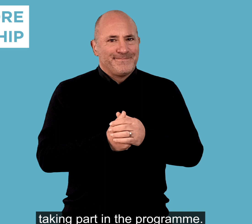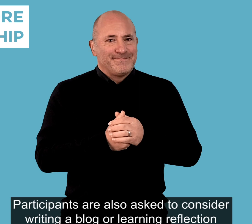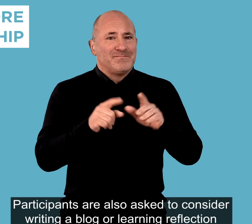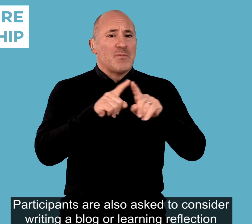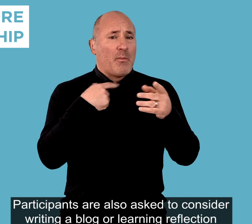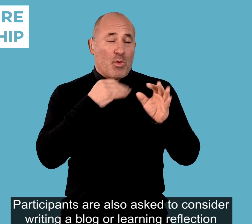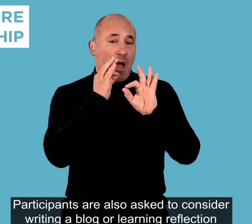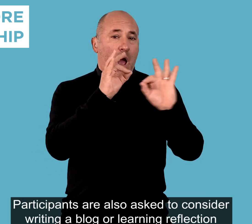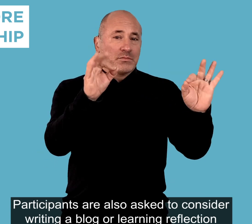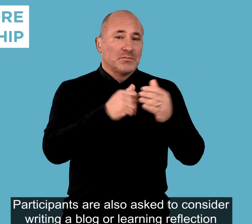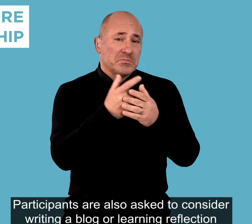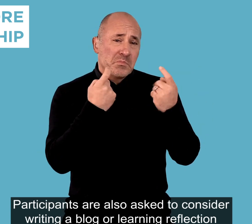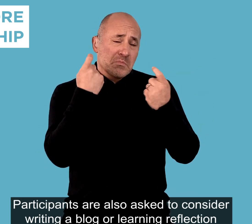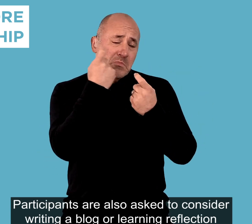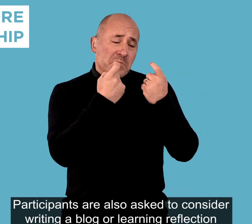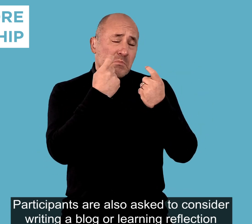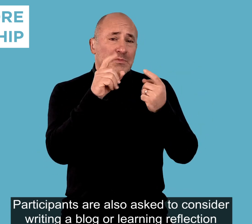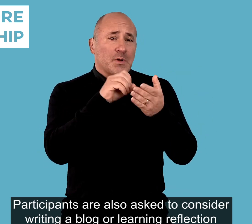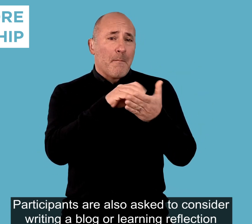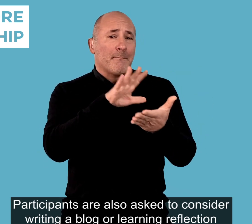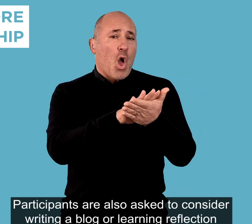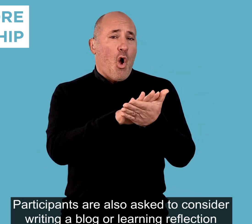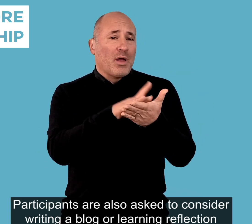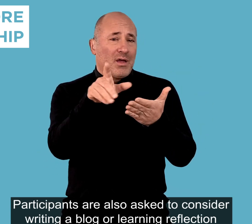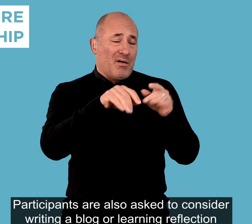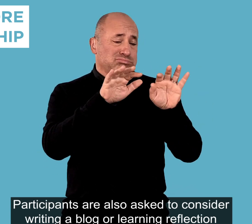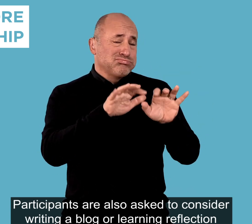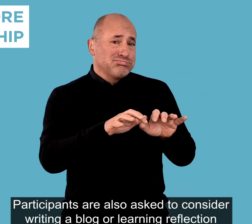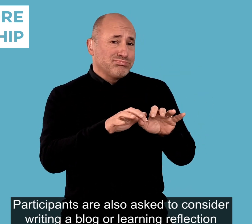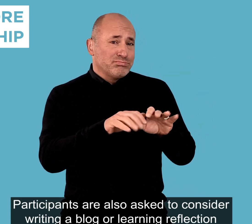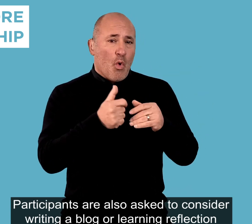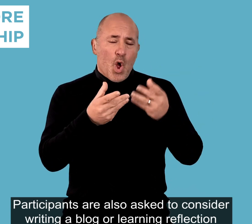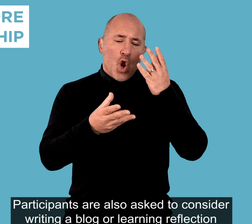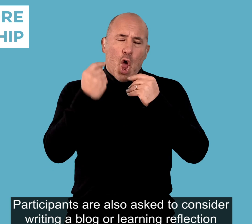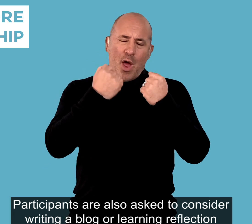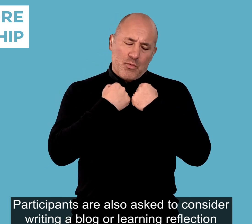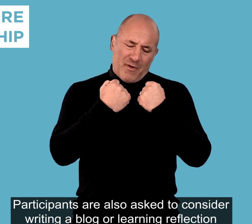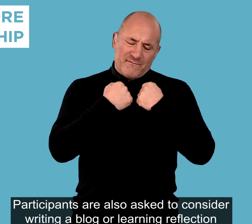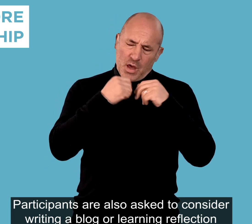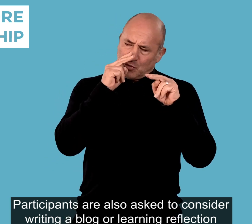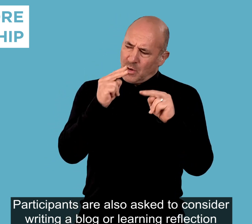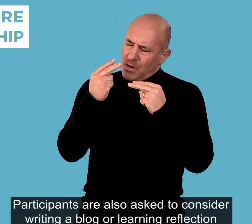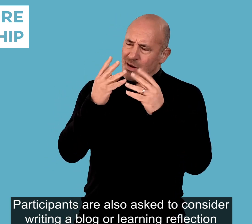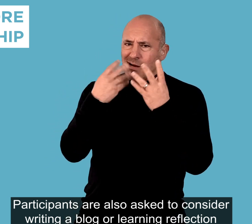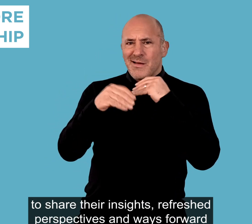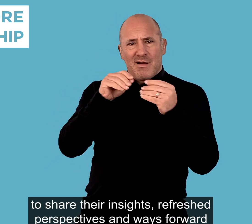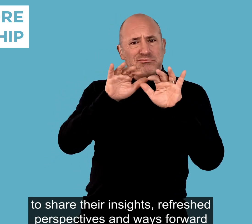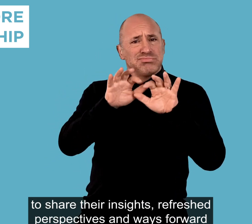Participants are also asked to consider writing a blog or learning reflection. To share their